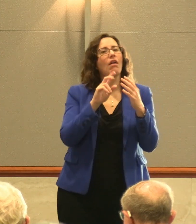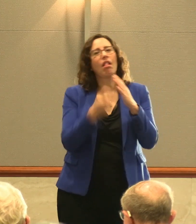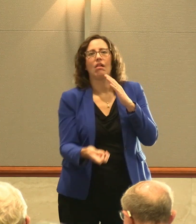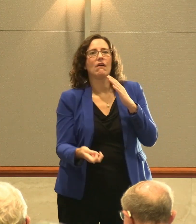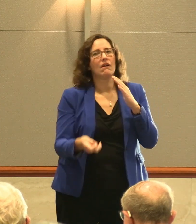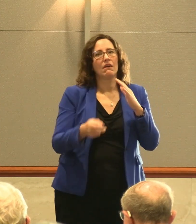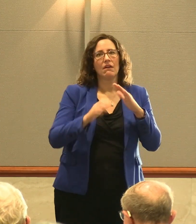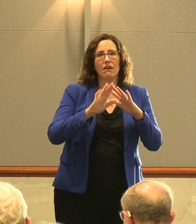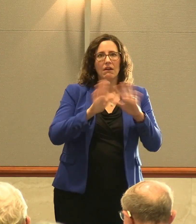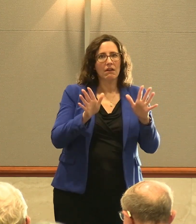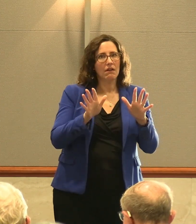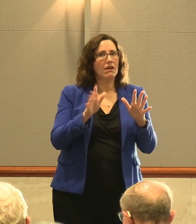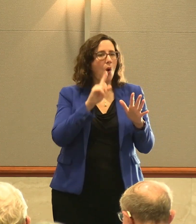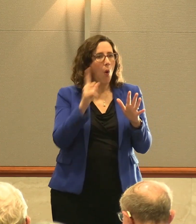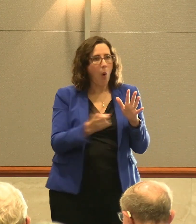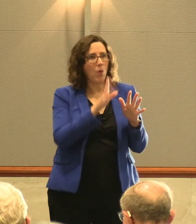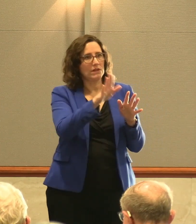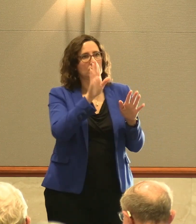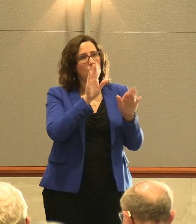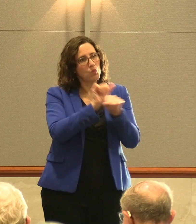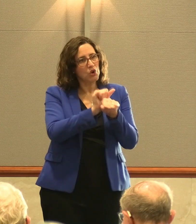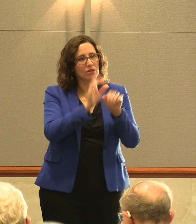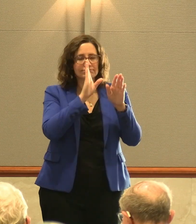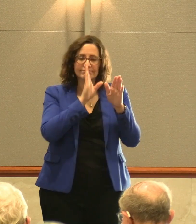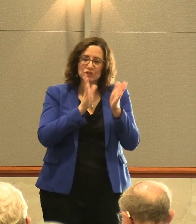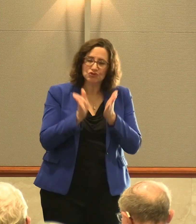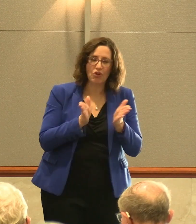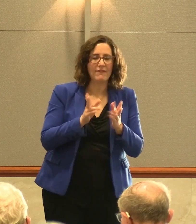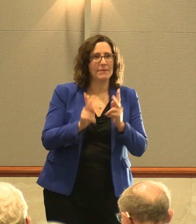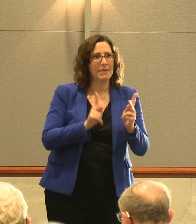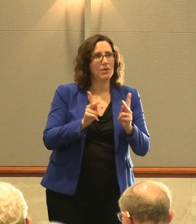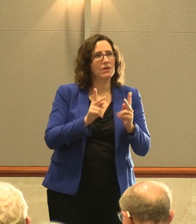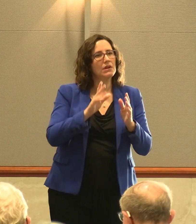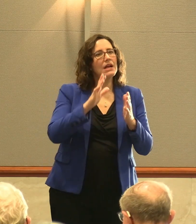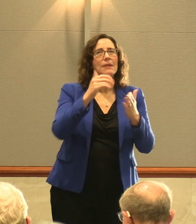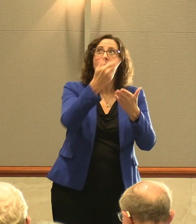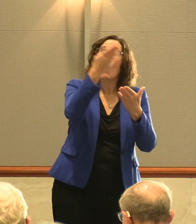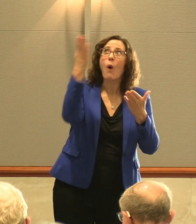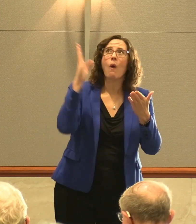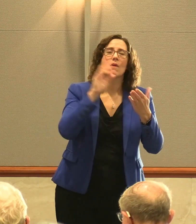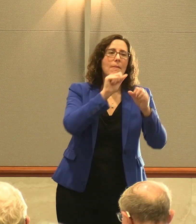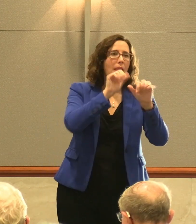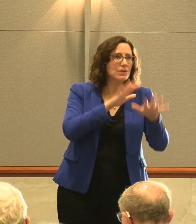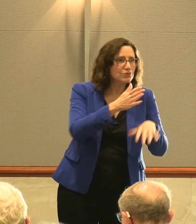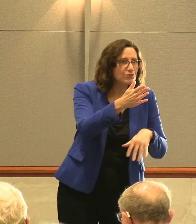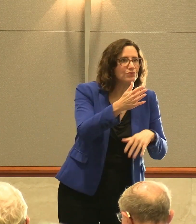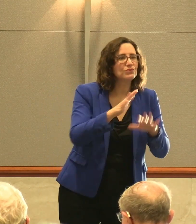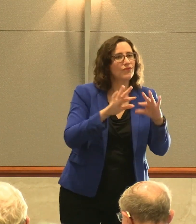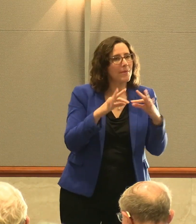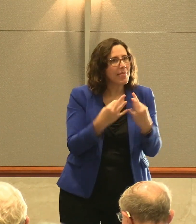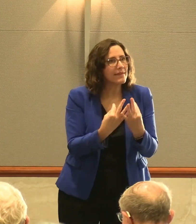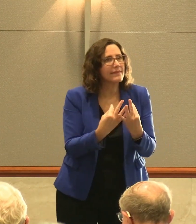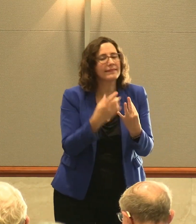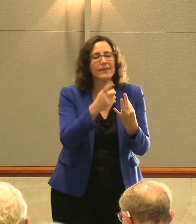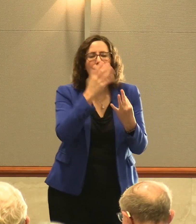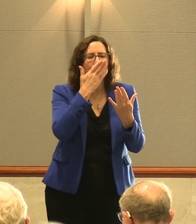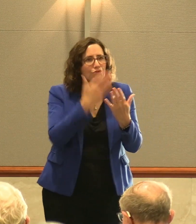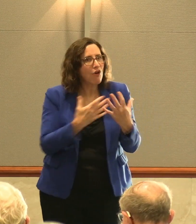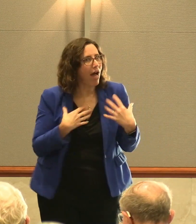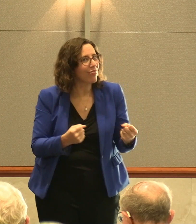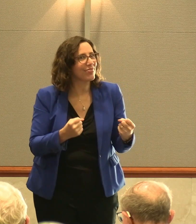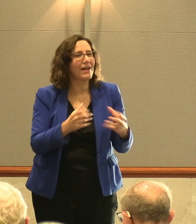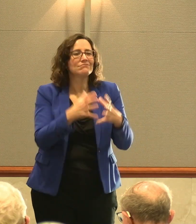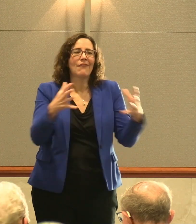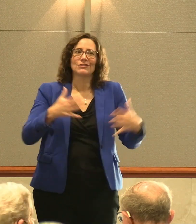overshadow the important work of serving the people. May the Holy One bless you and your family with good health and